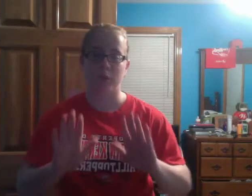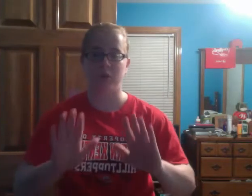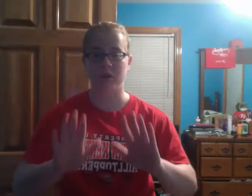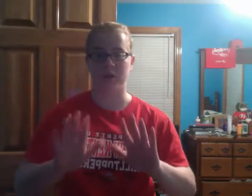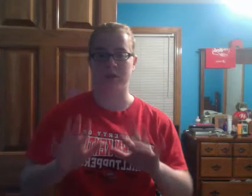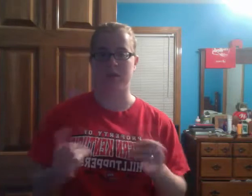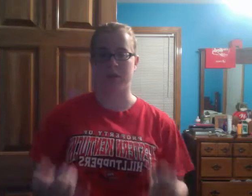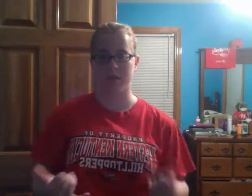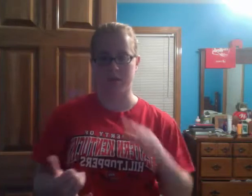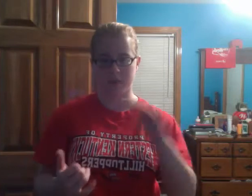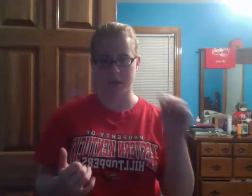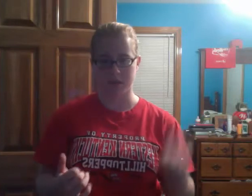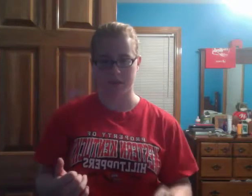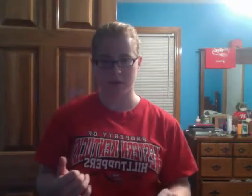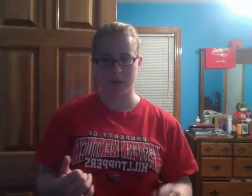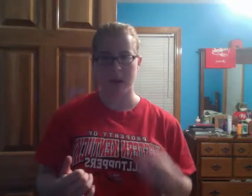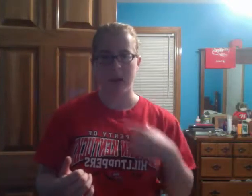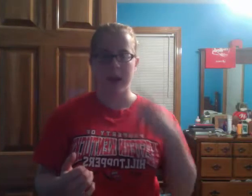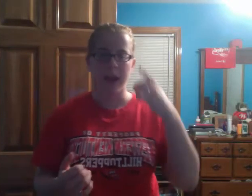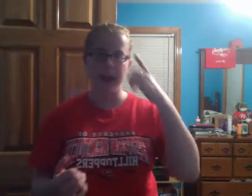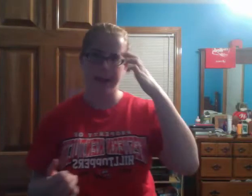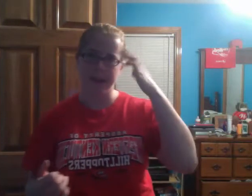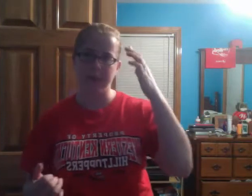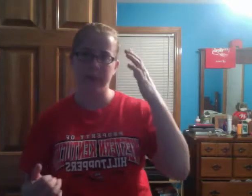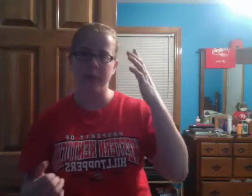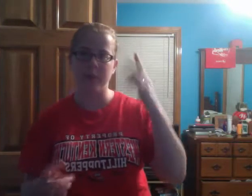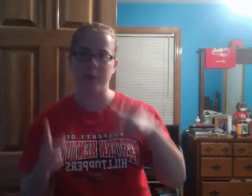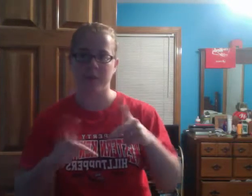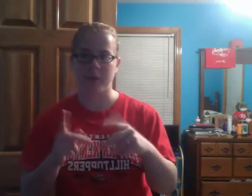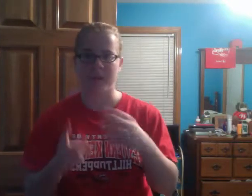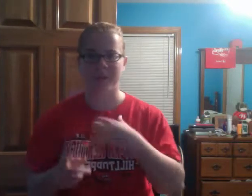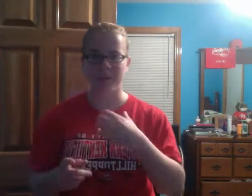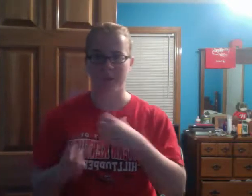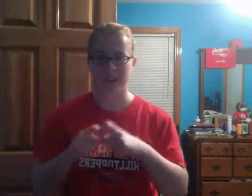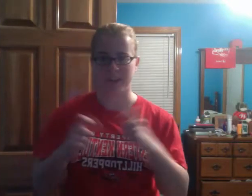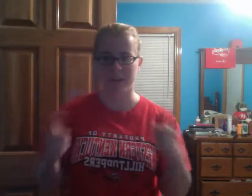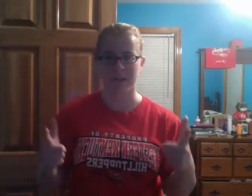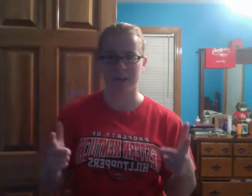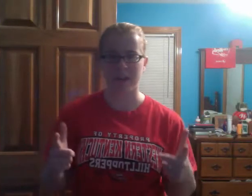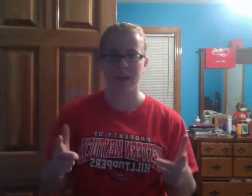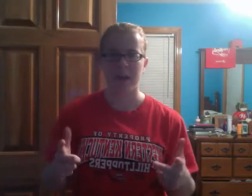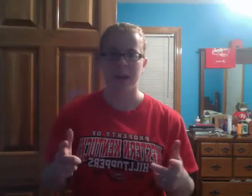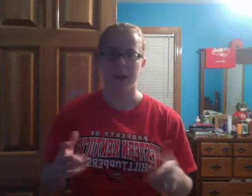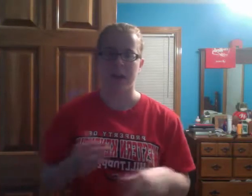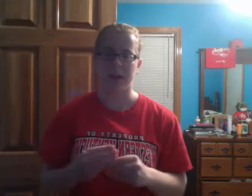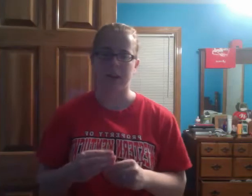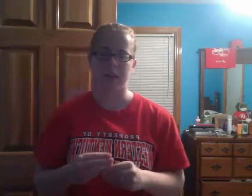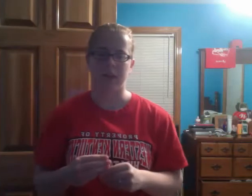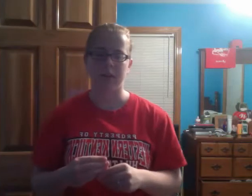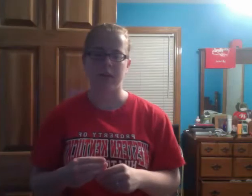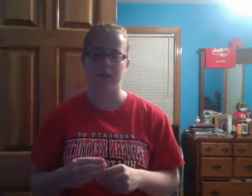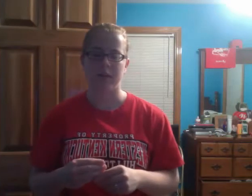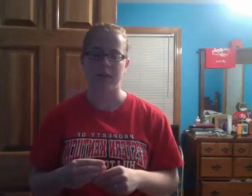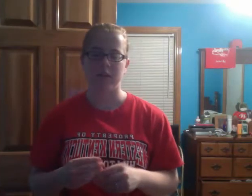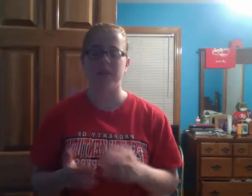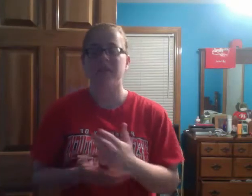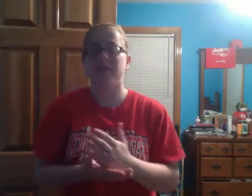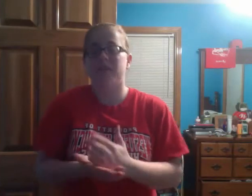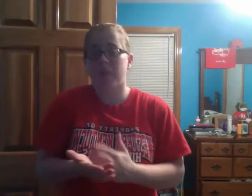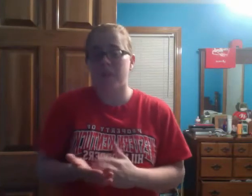pushing us this semester. I know that people have complained a lot, and some of it has